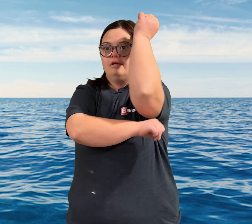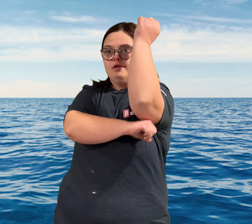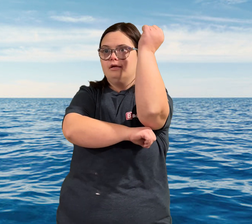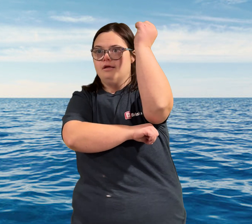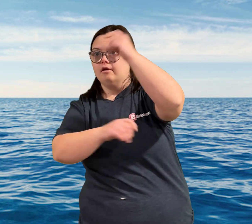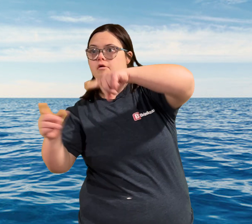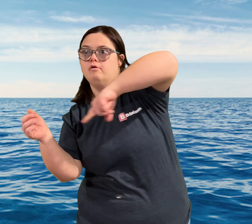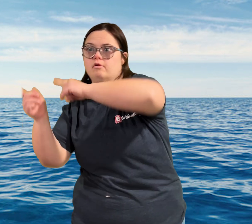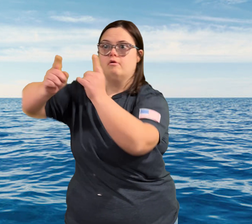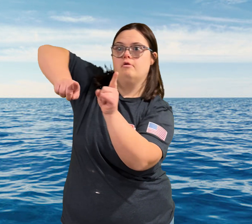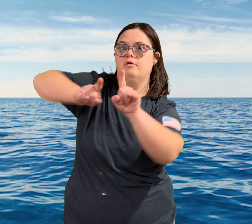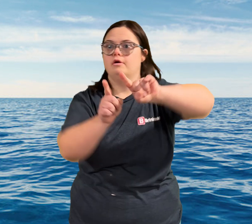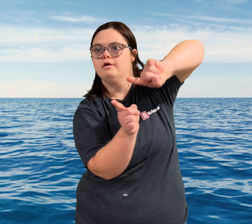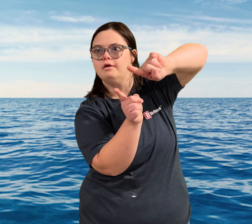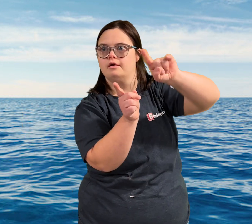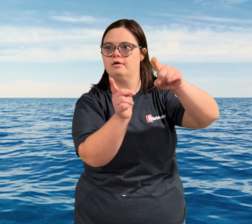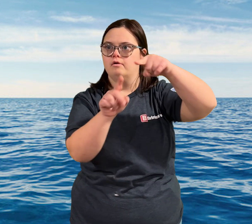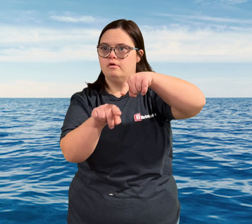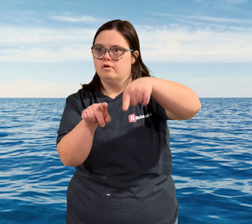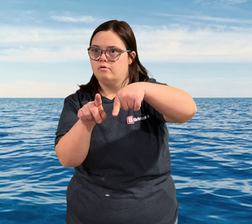No allowed on the one again.